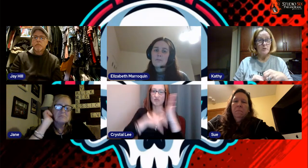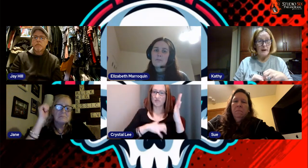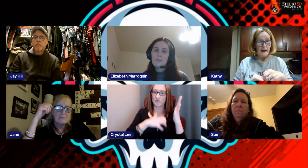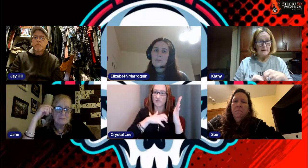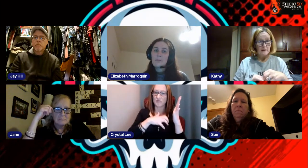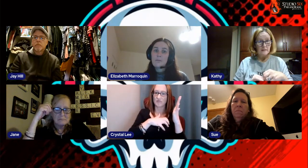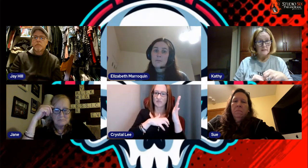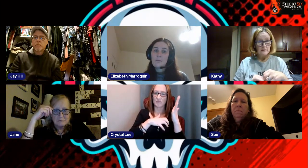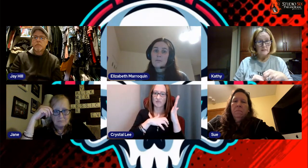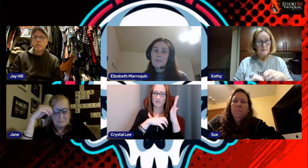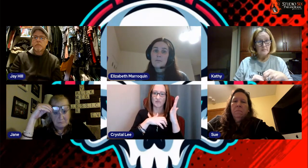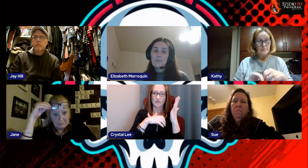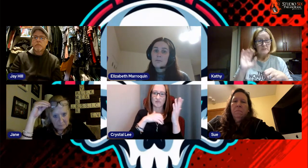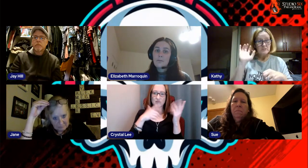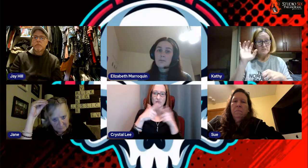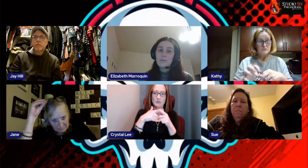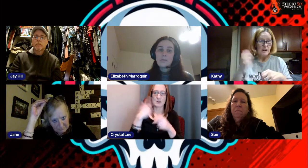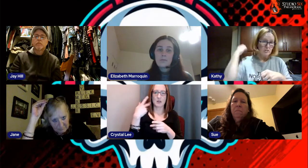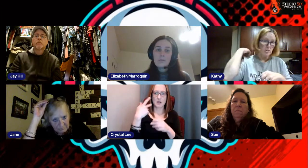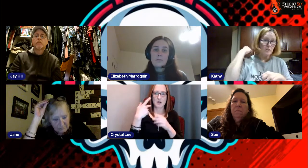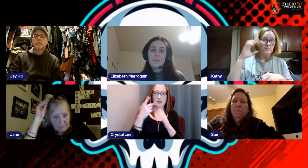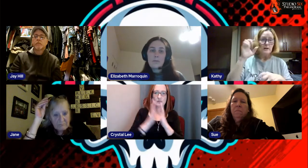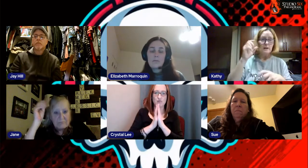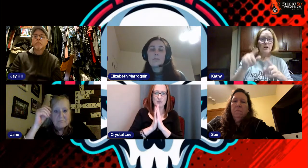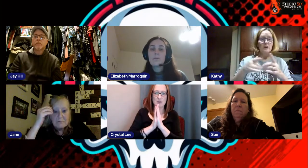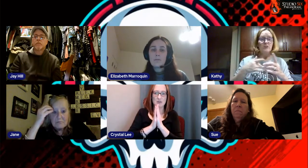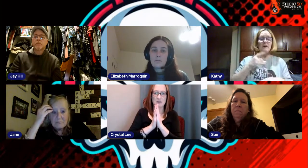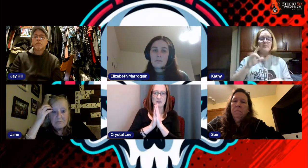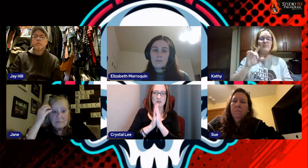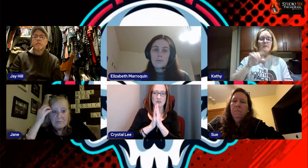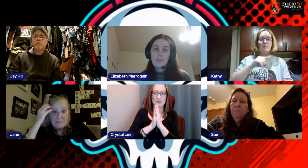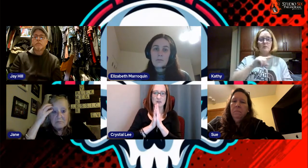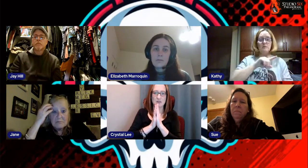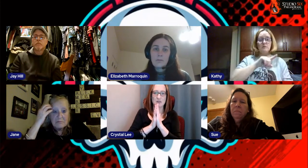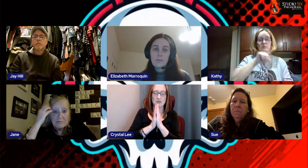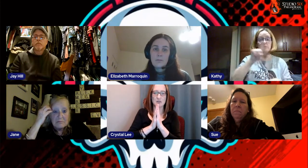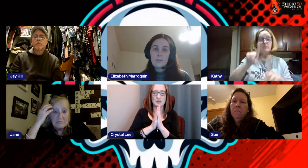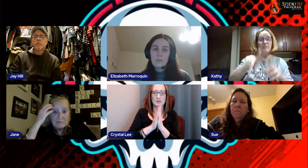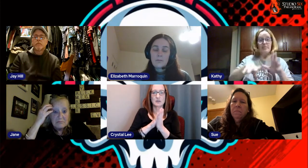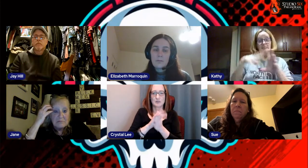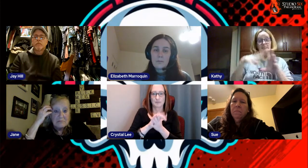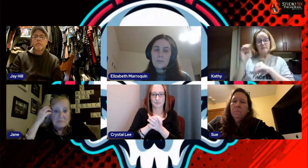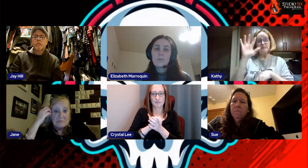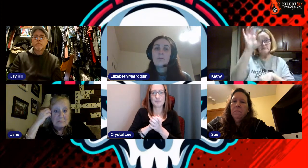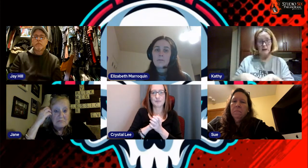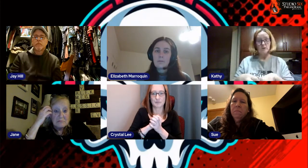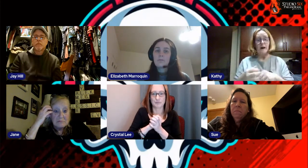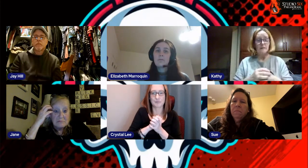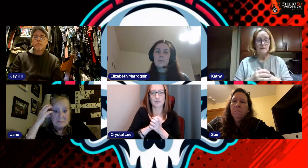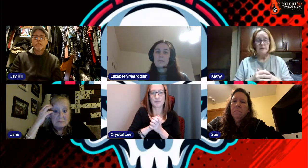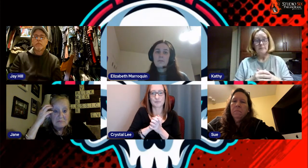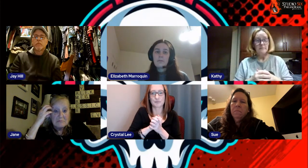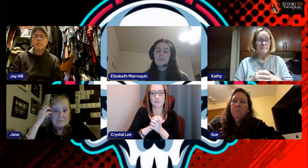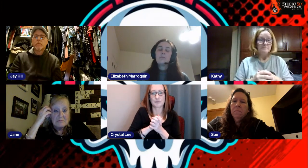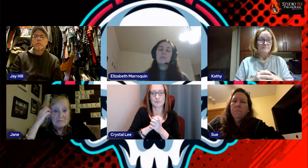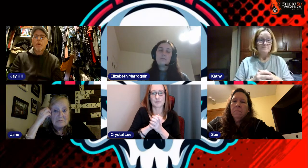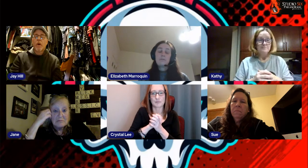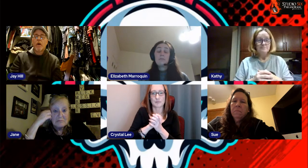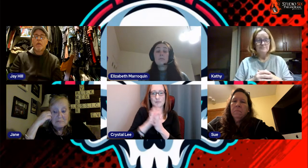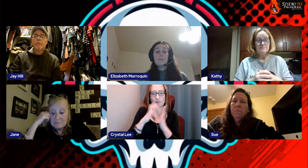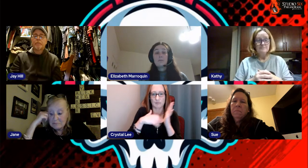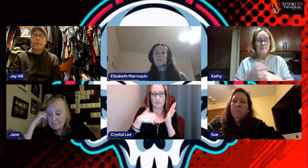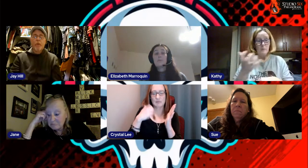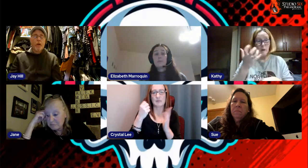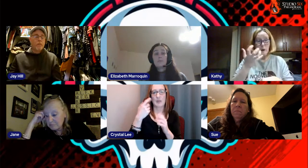in her back. Like she scratched on her, like she felt that when she was leaving, just scratched her back.